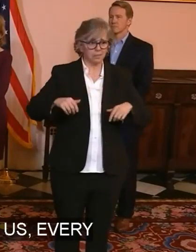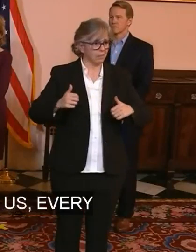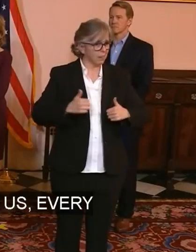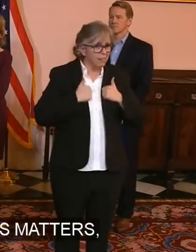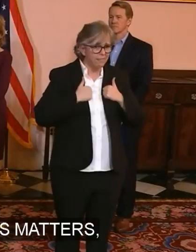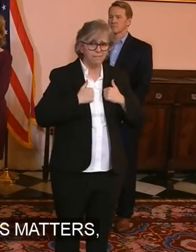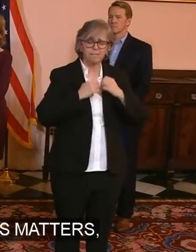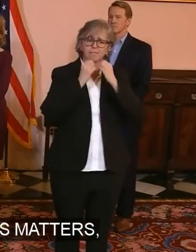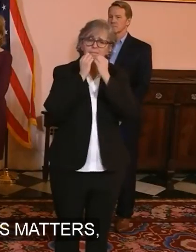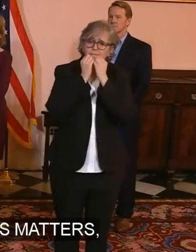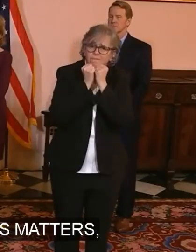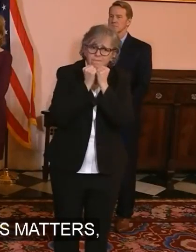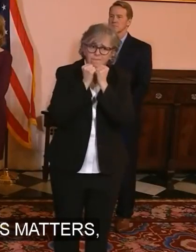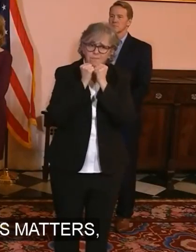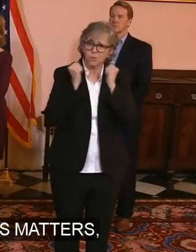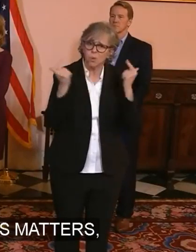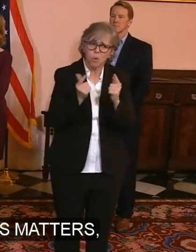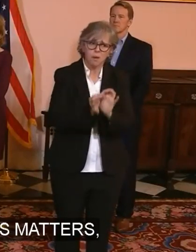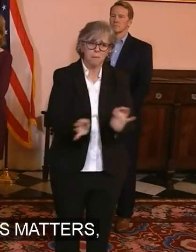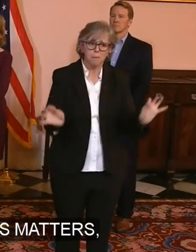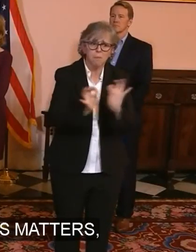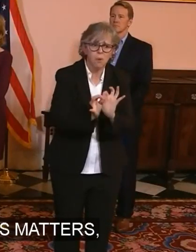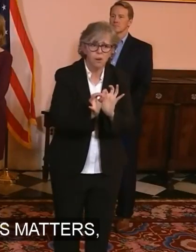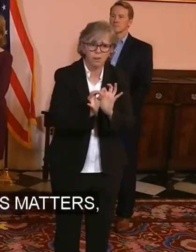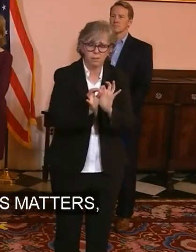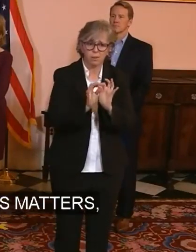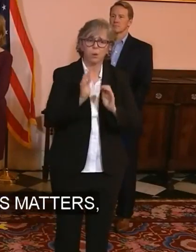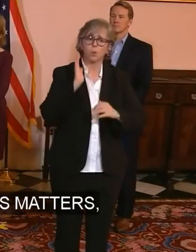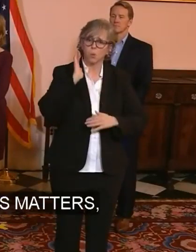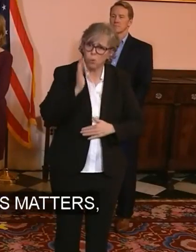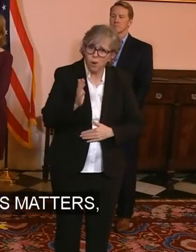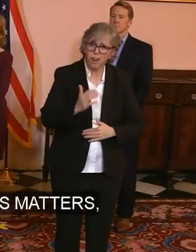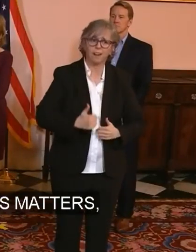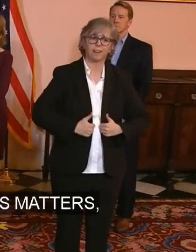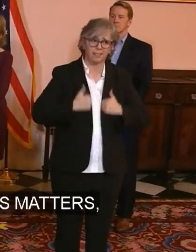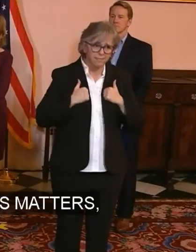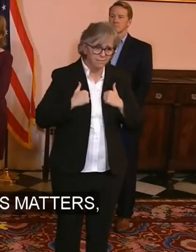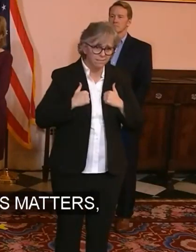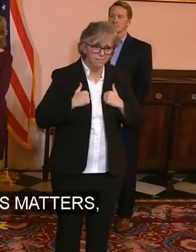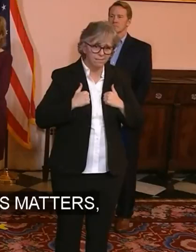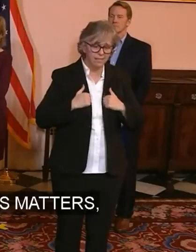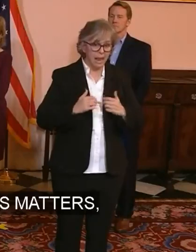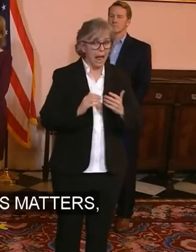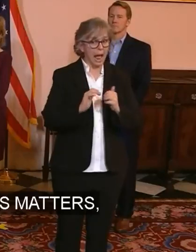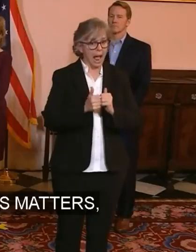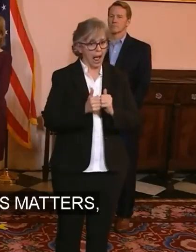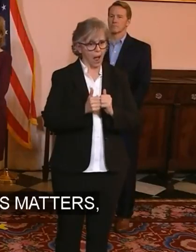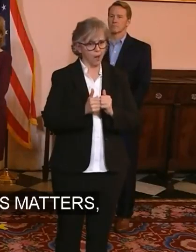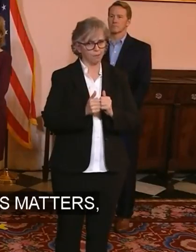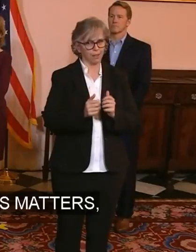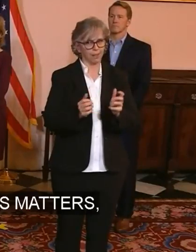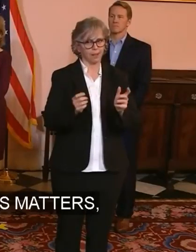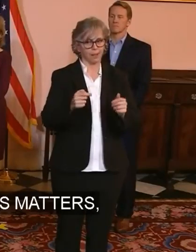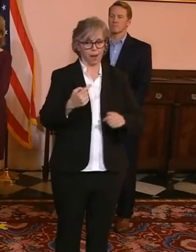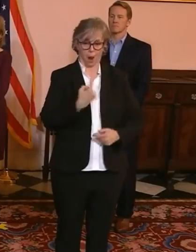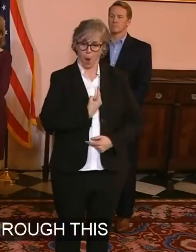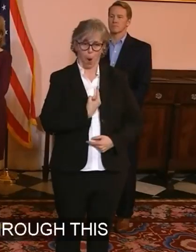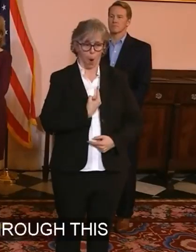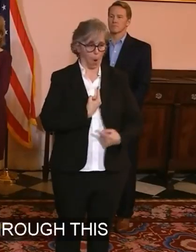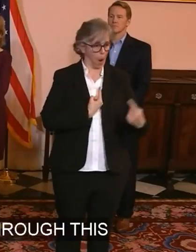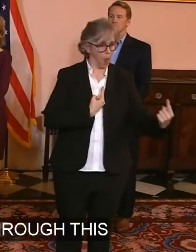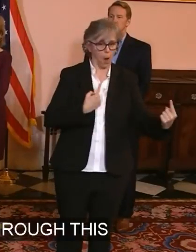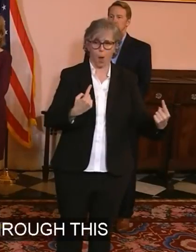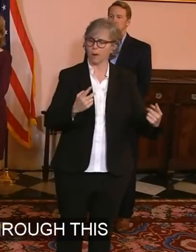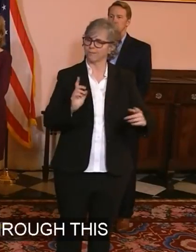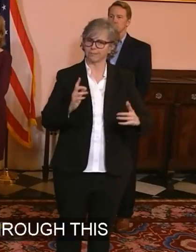through this. And we all want to get through this together. As I said yesterday, we all want to be here for